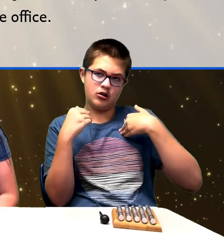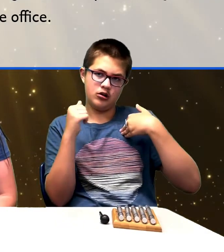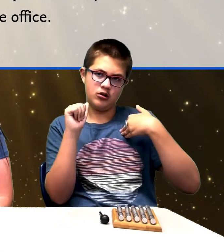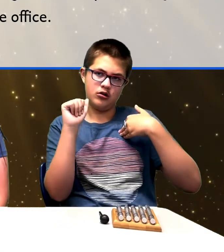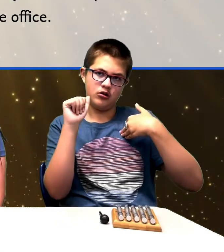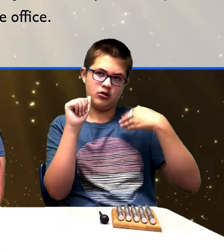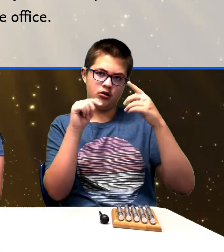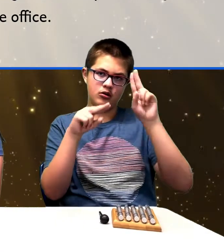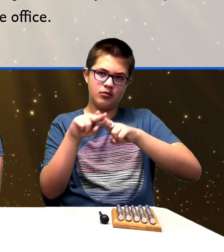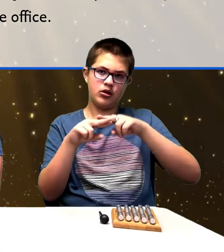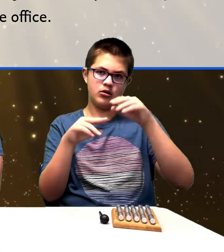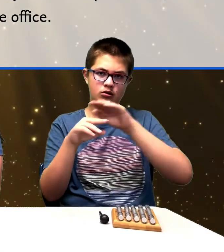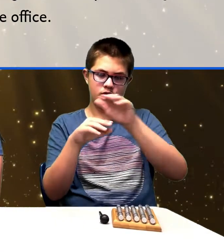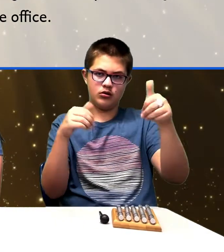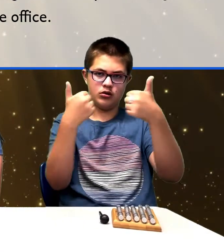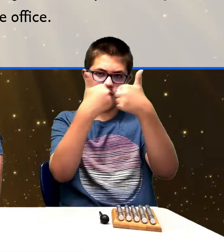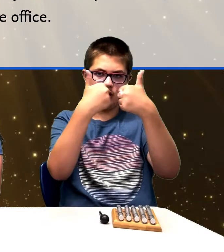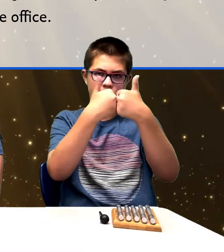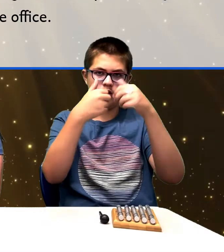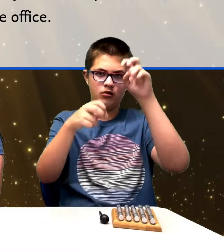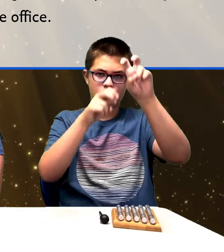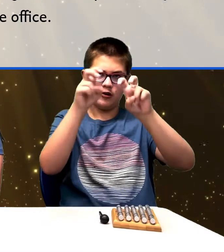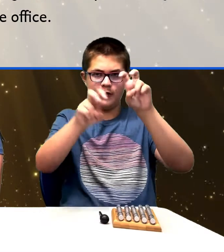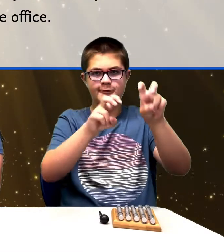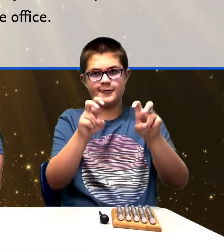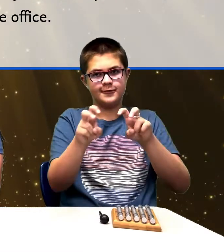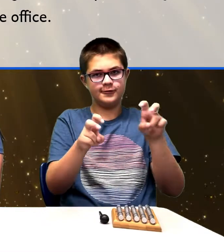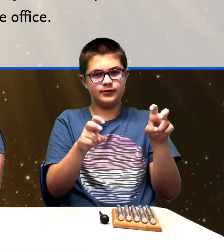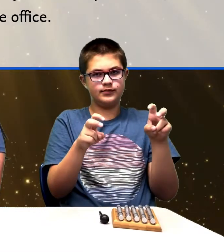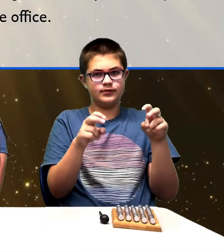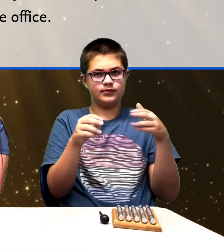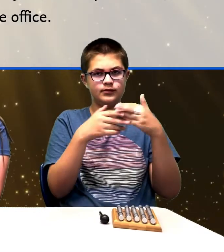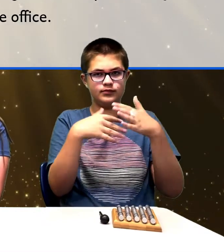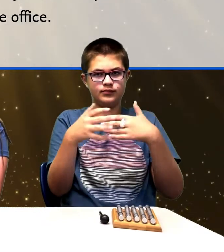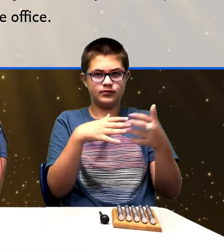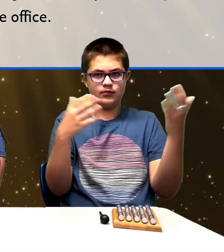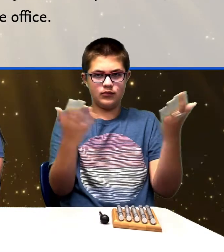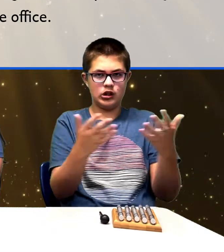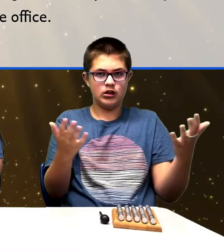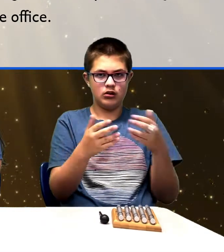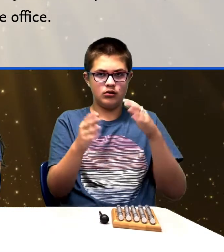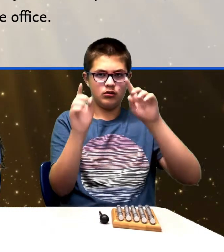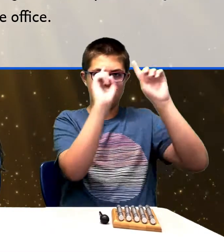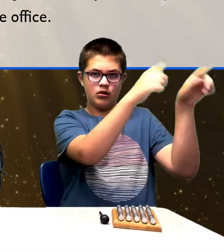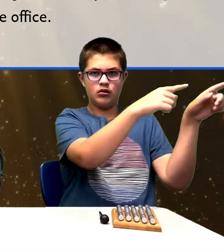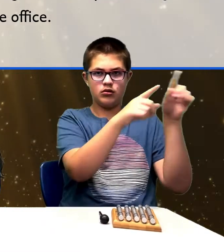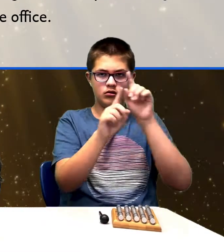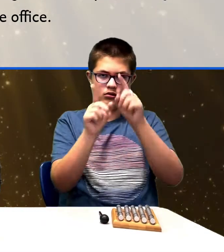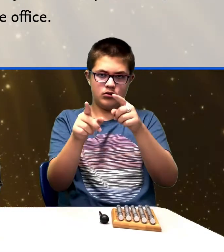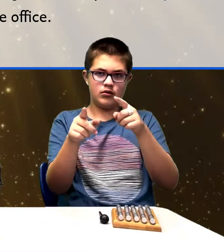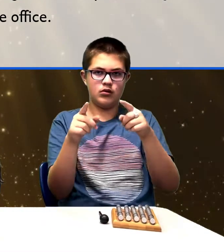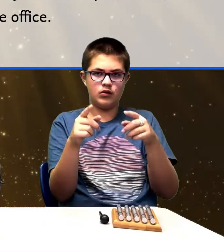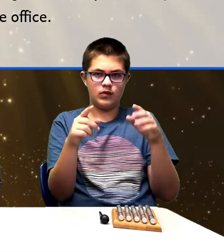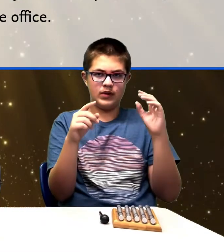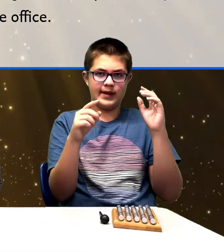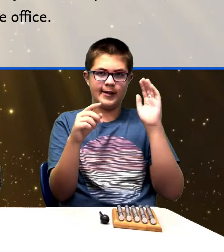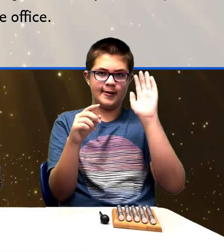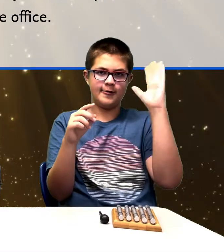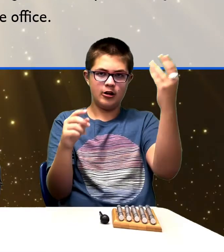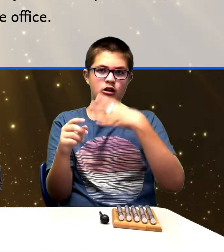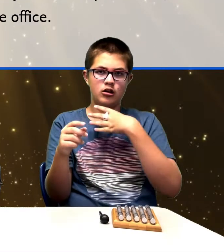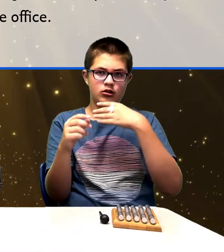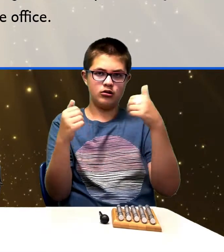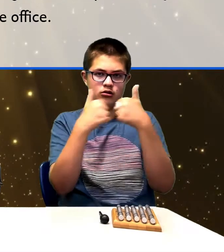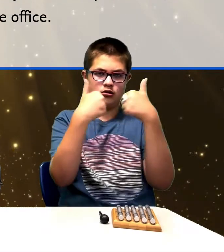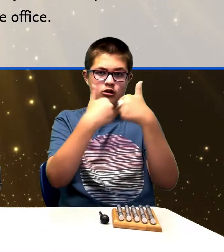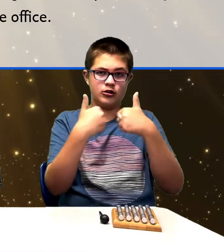your games or tournaments, whether local or away. Let us know the game results